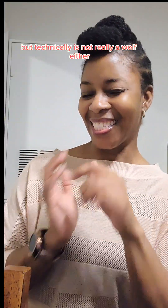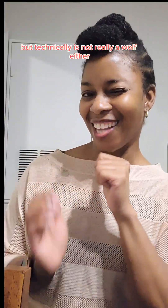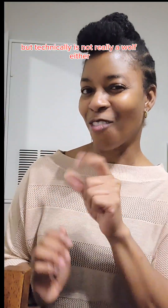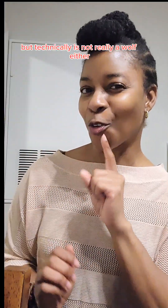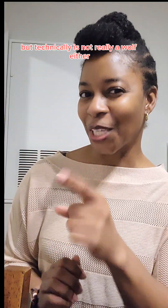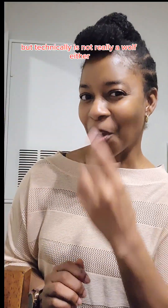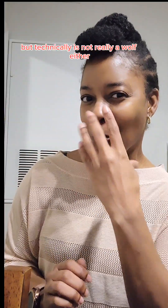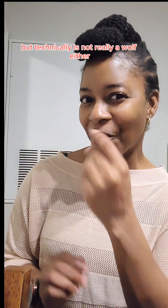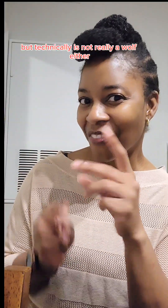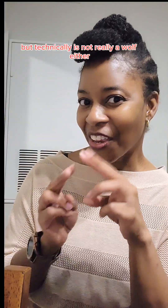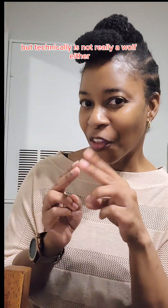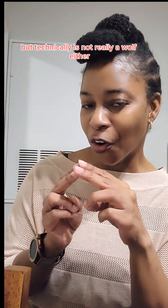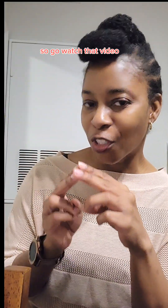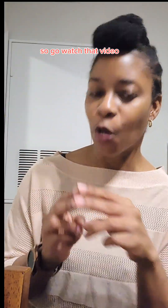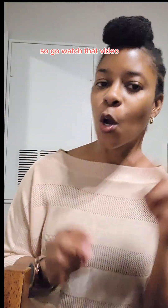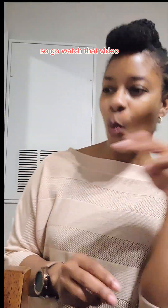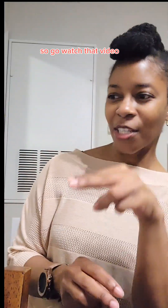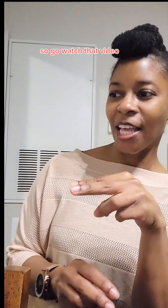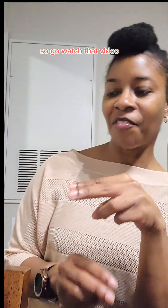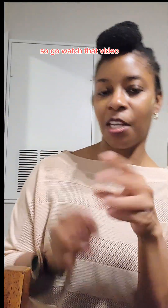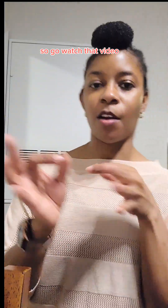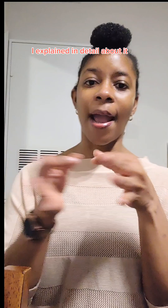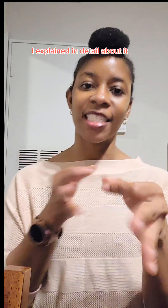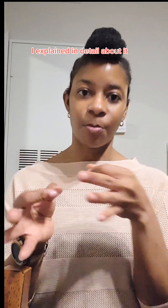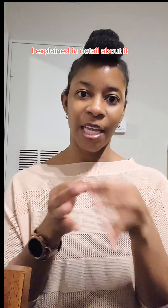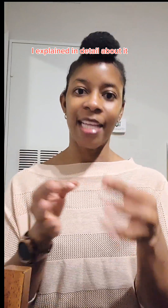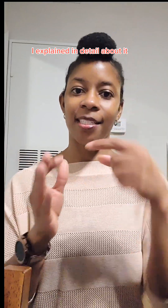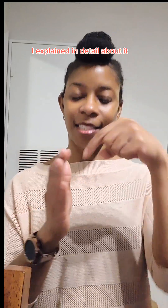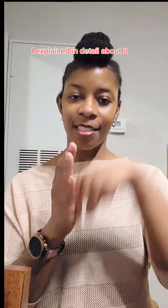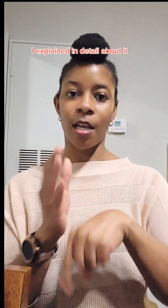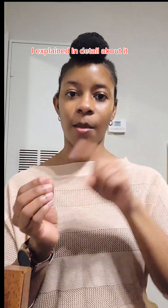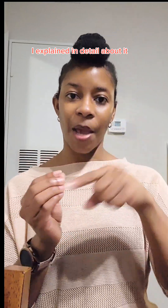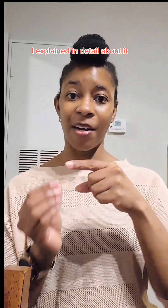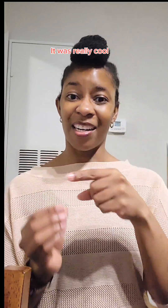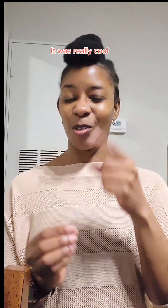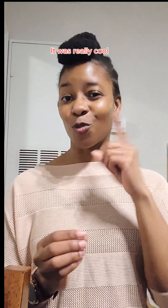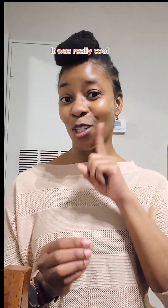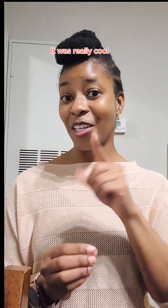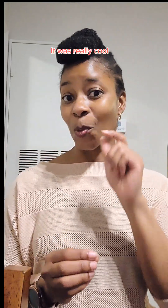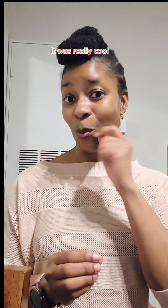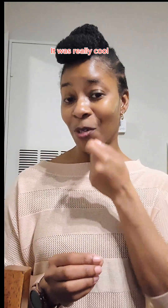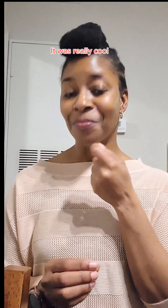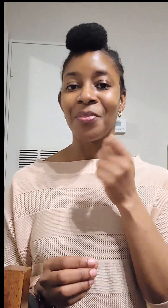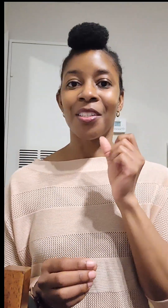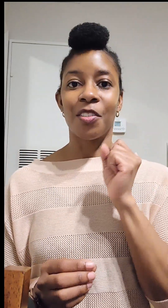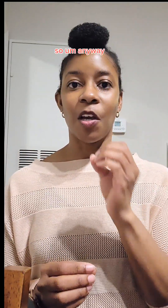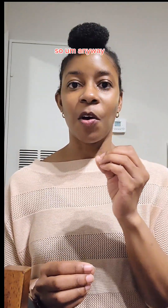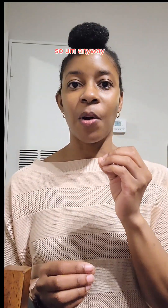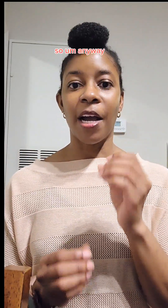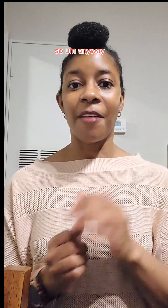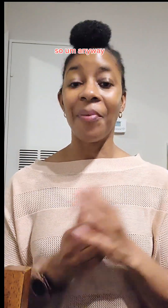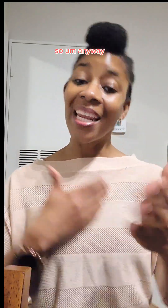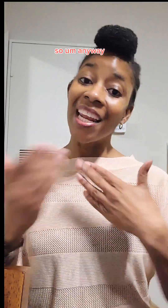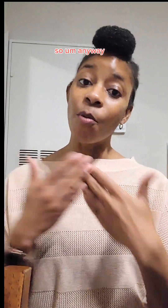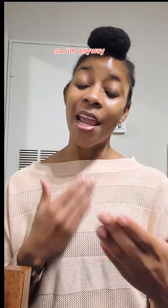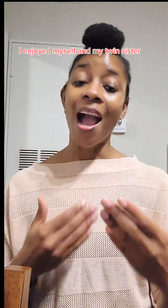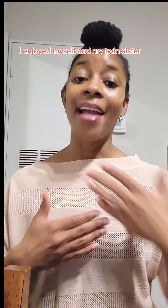not really a wolf either. So go watch that video. I explained in detail about it. It was really cool. So, but anyway, I